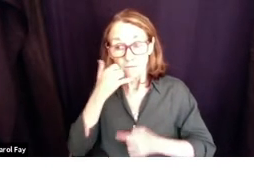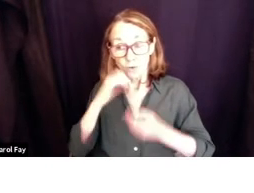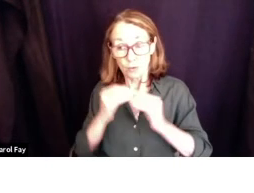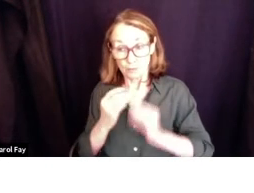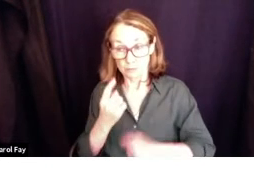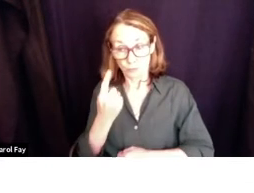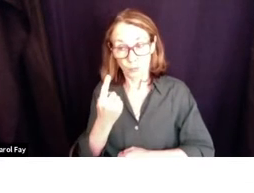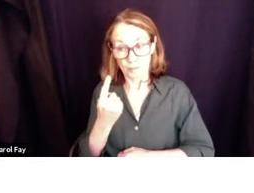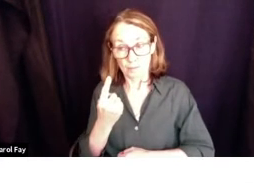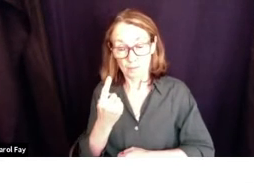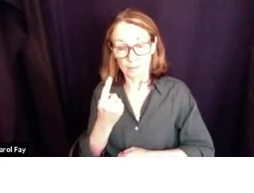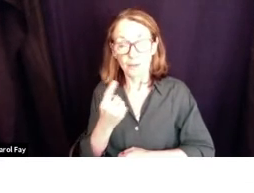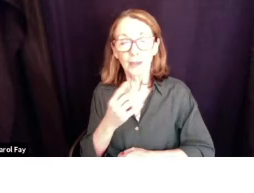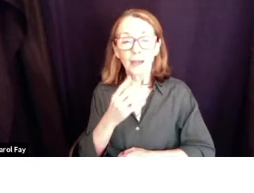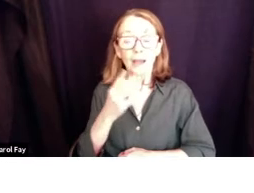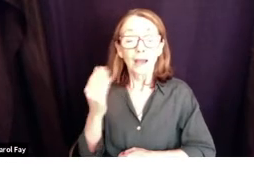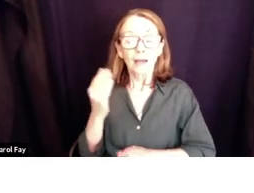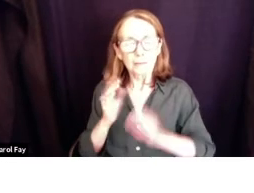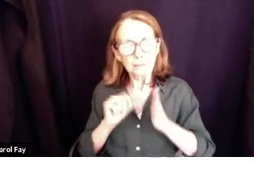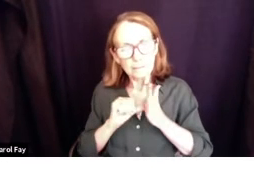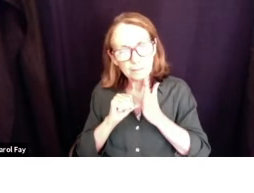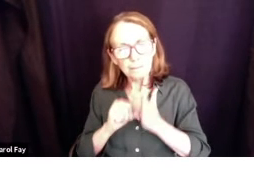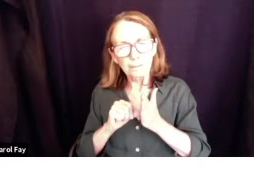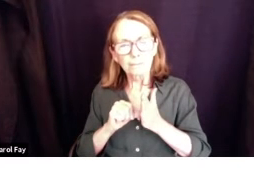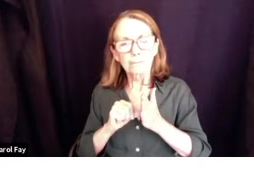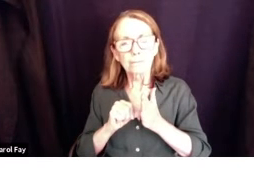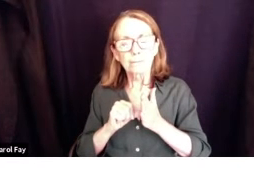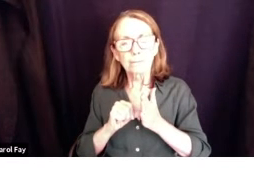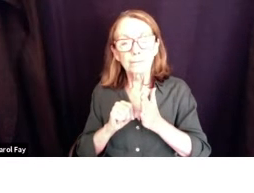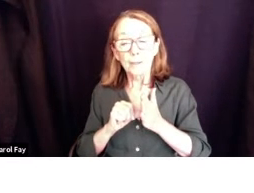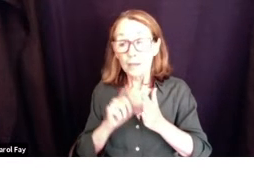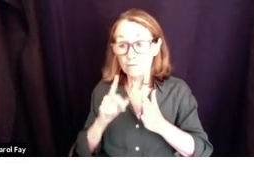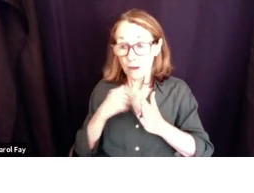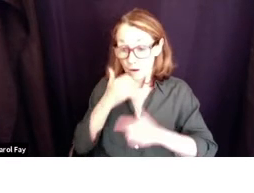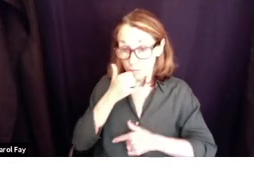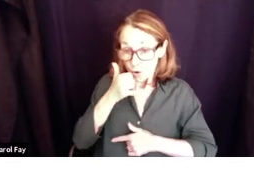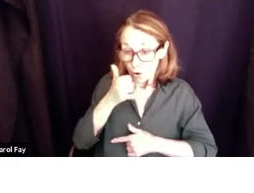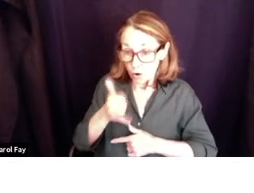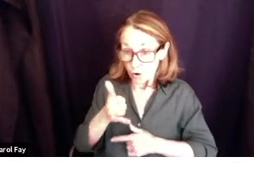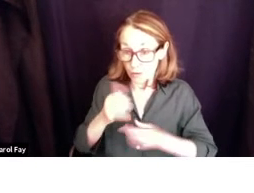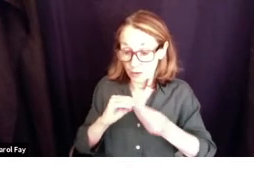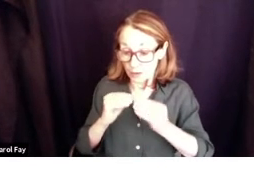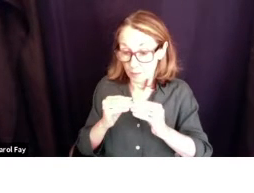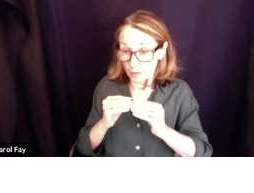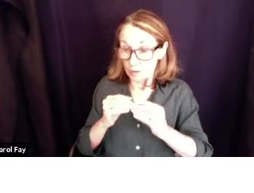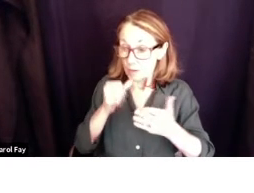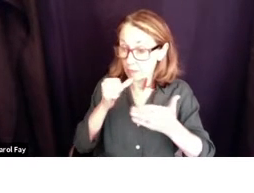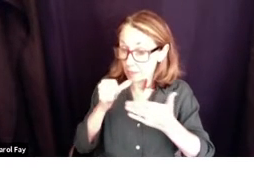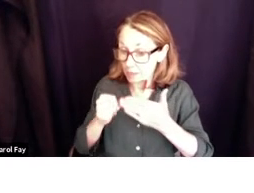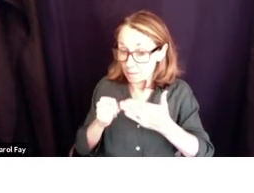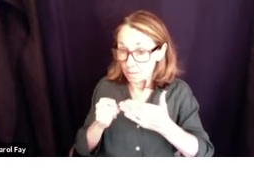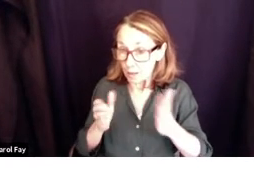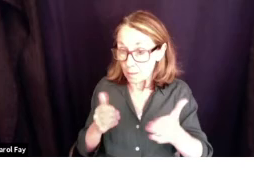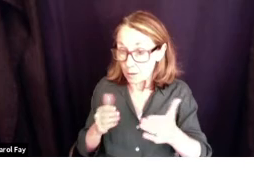provider. And then one phone number, and make sure that if someone called that